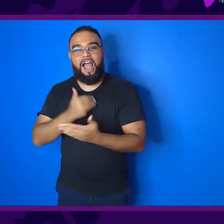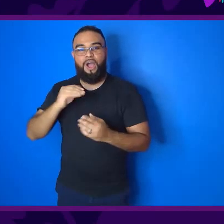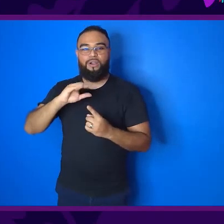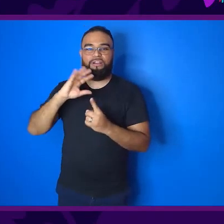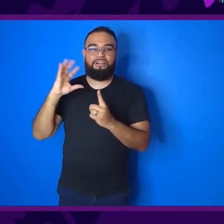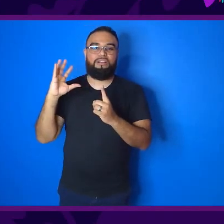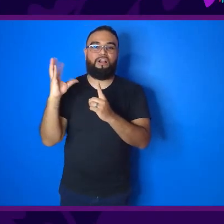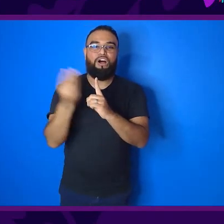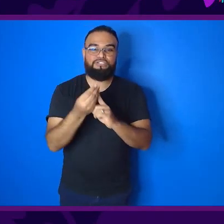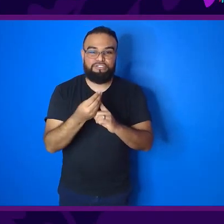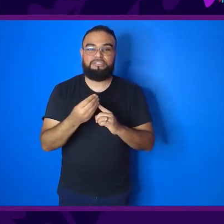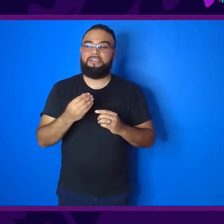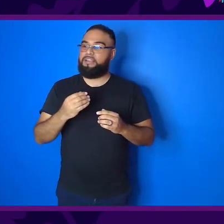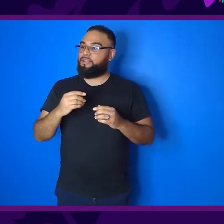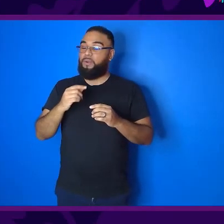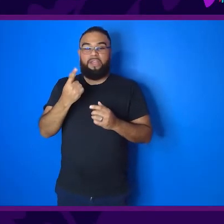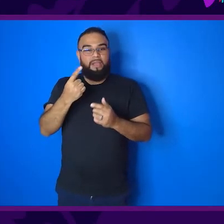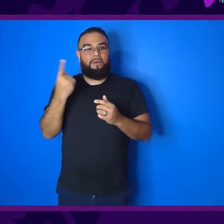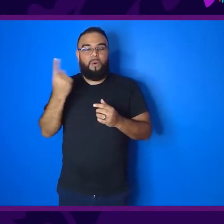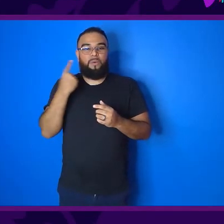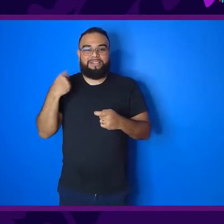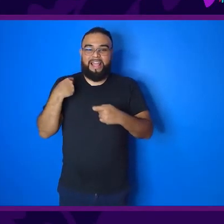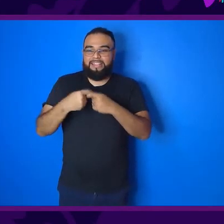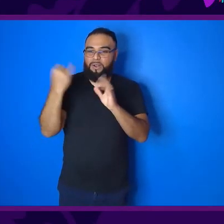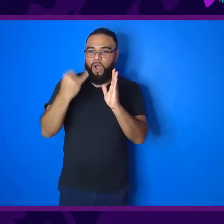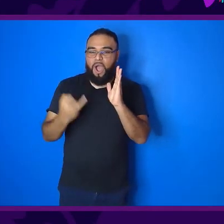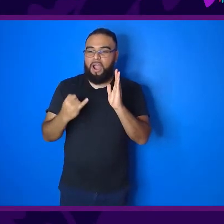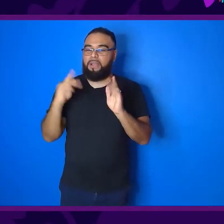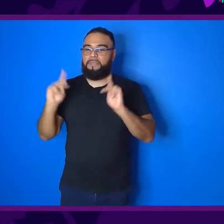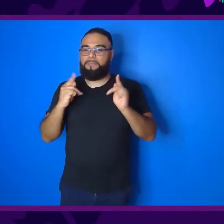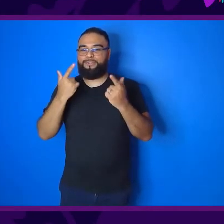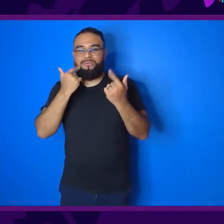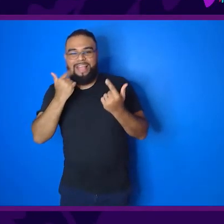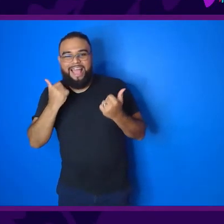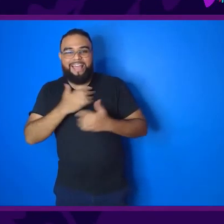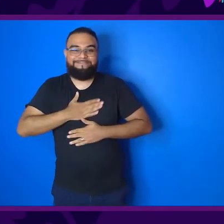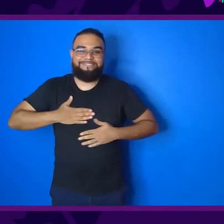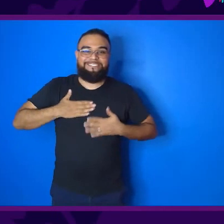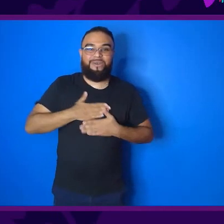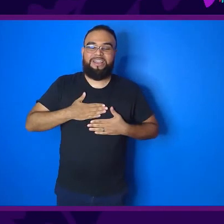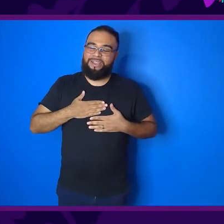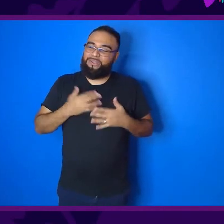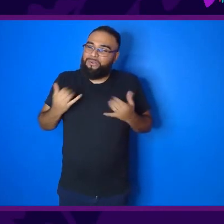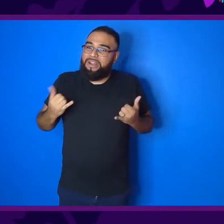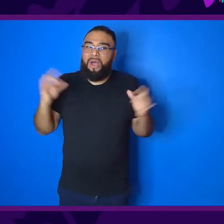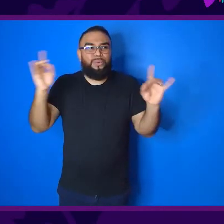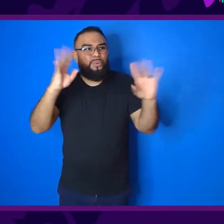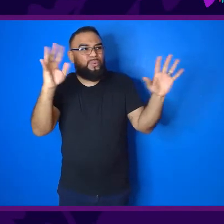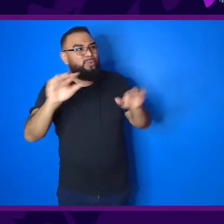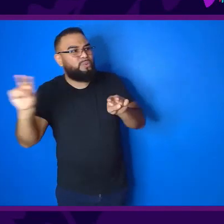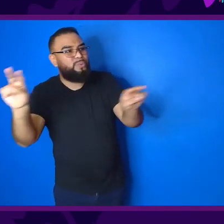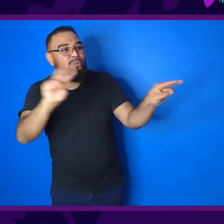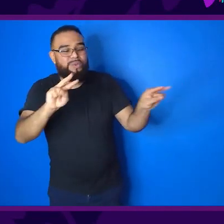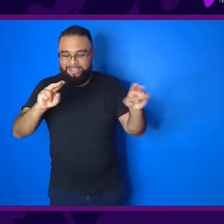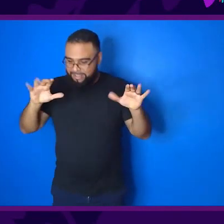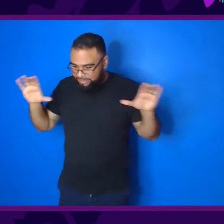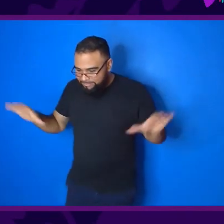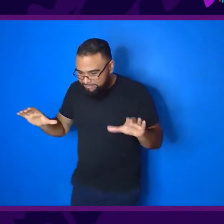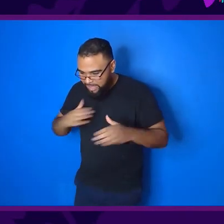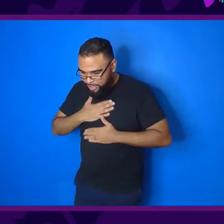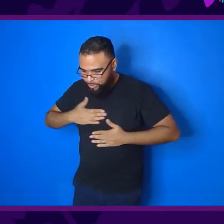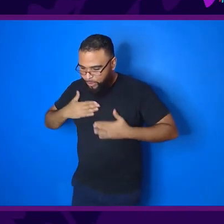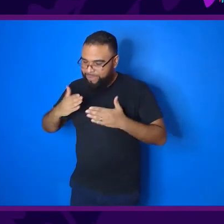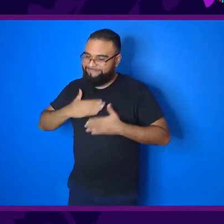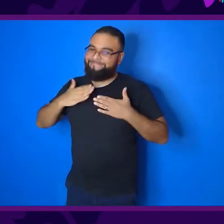laughing. And this is what we need. We need more Cheech Marin right now in these days. So muchas gracias, Cheech, and muchas gracias for the